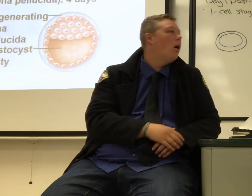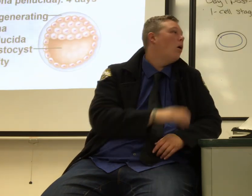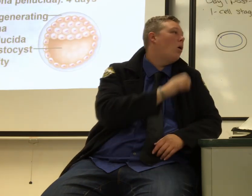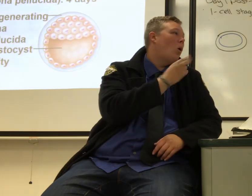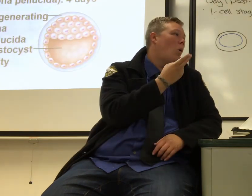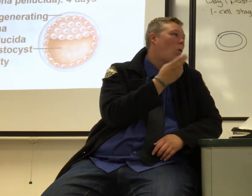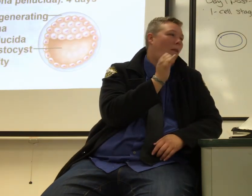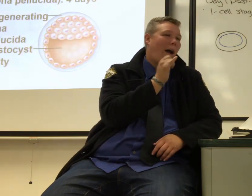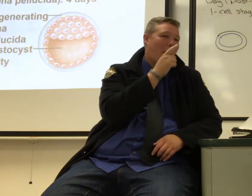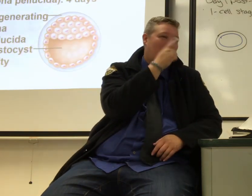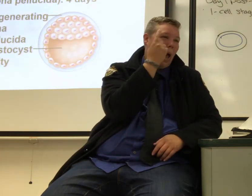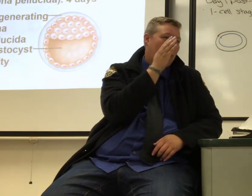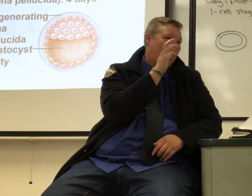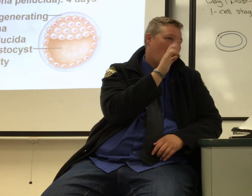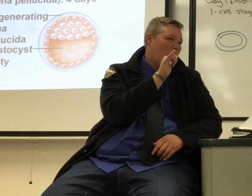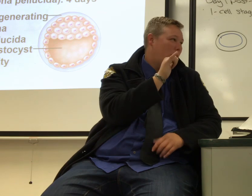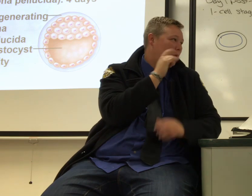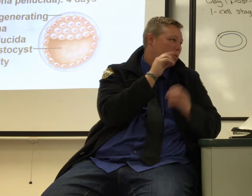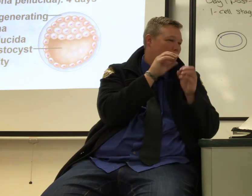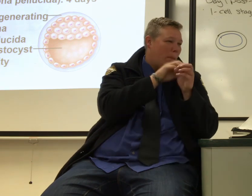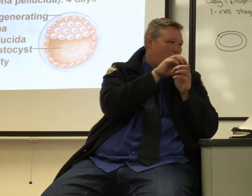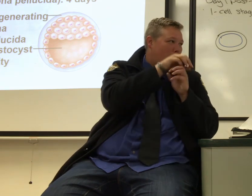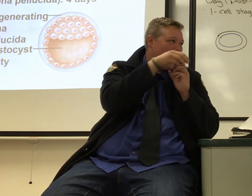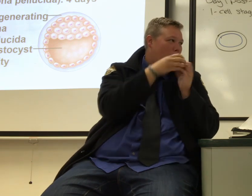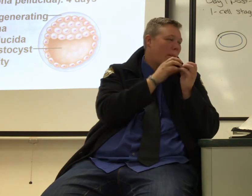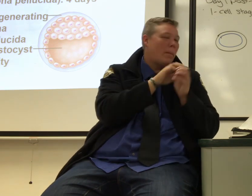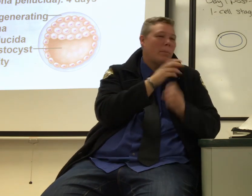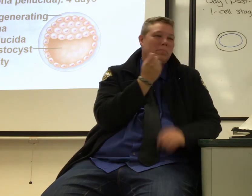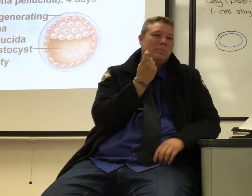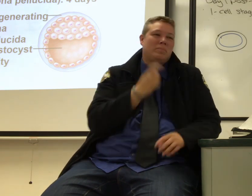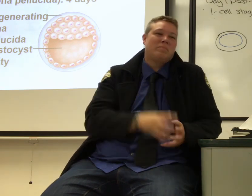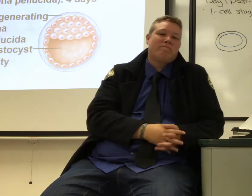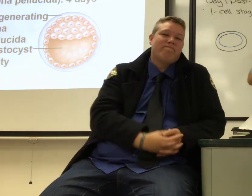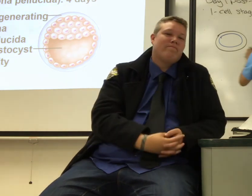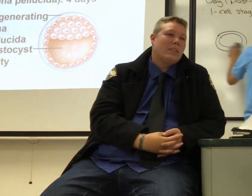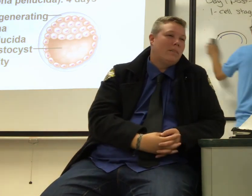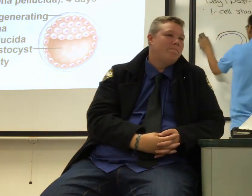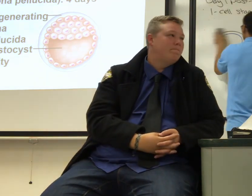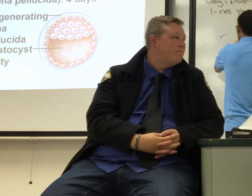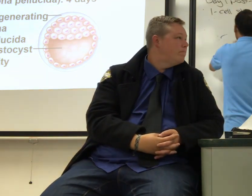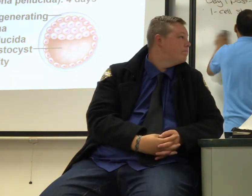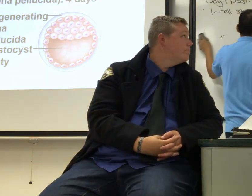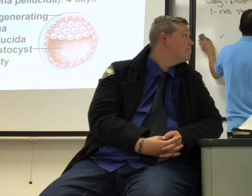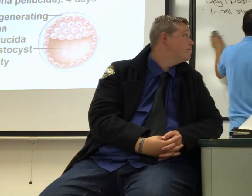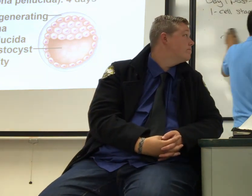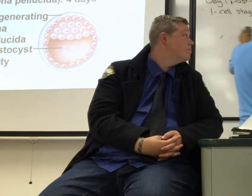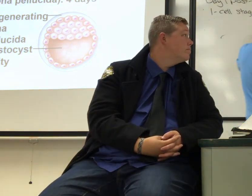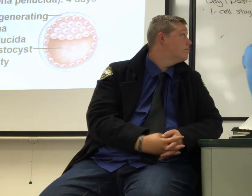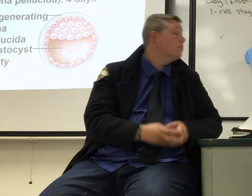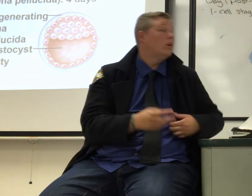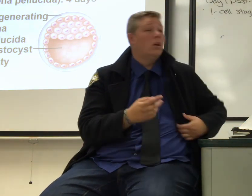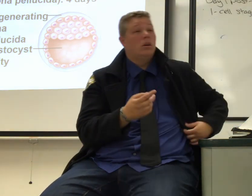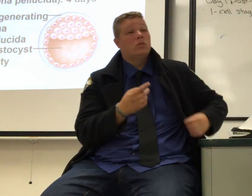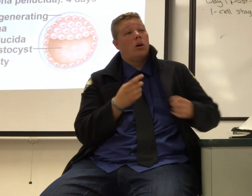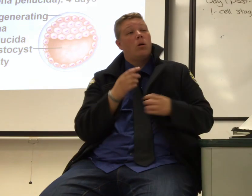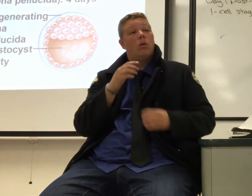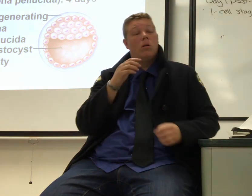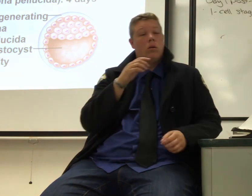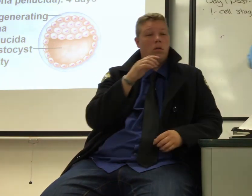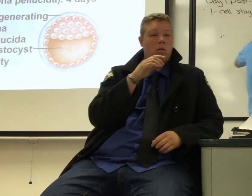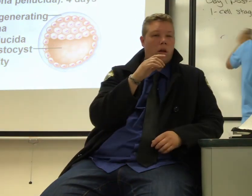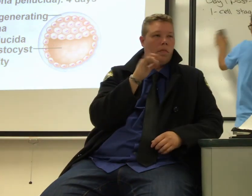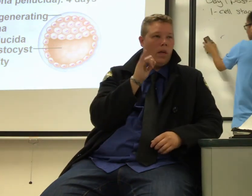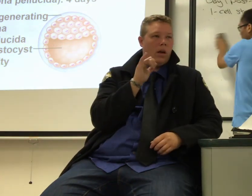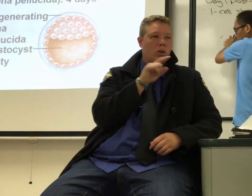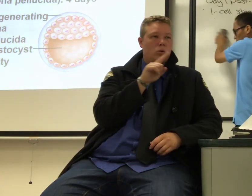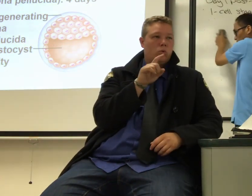Day four, early blastocyst. That's finally when the zona pellucida starts to degenerate.